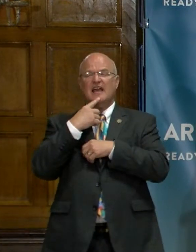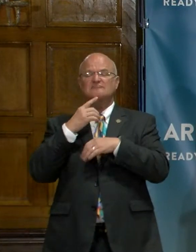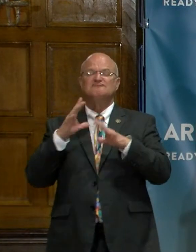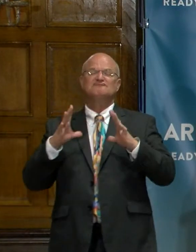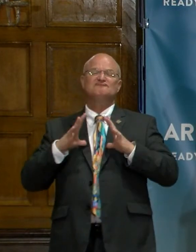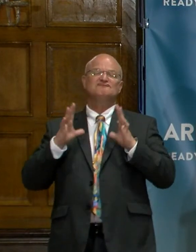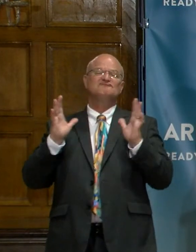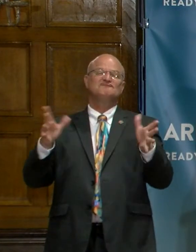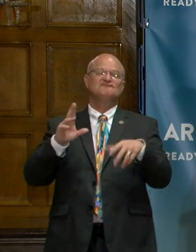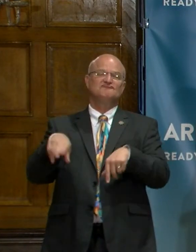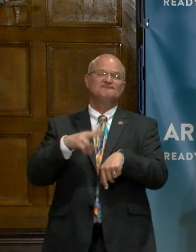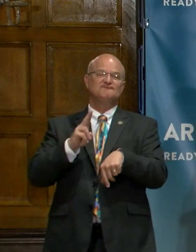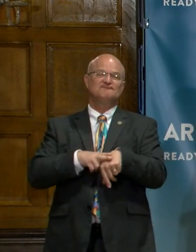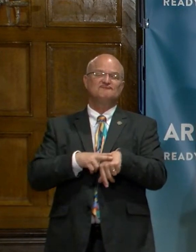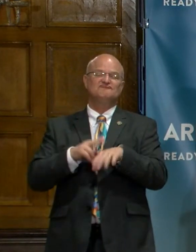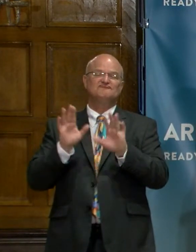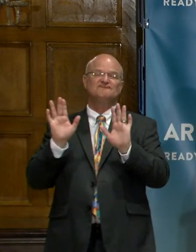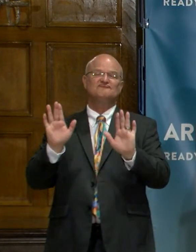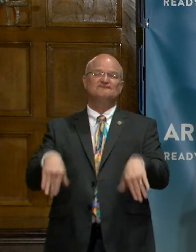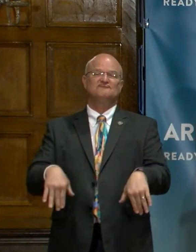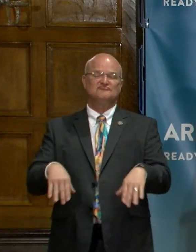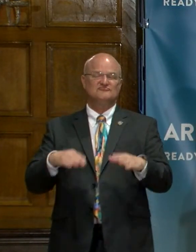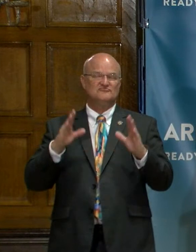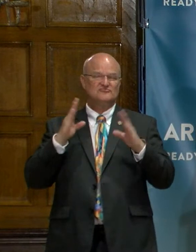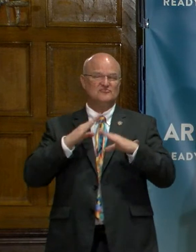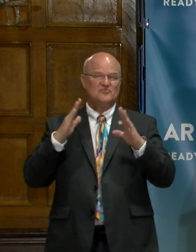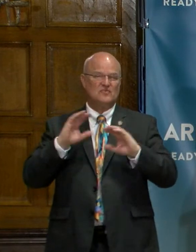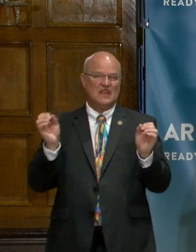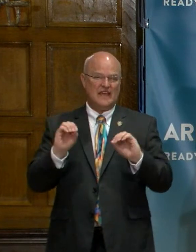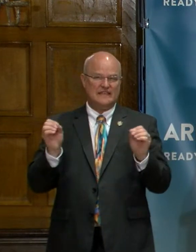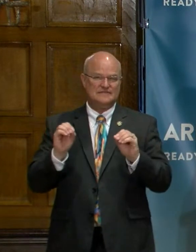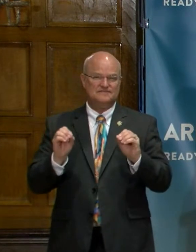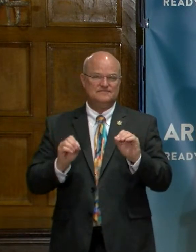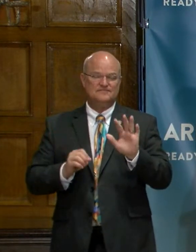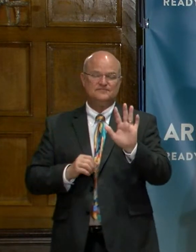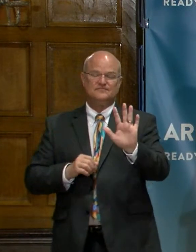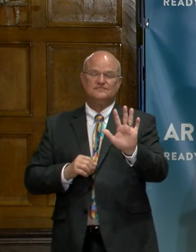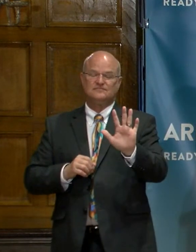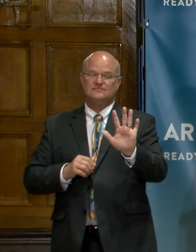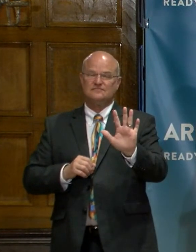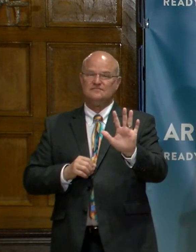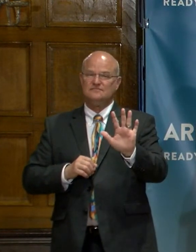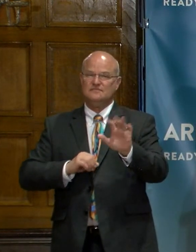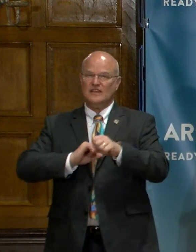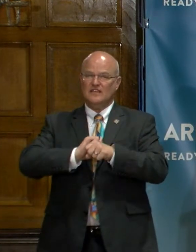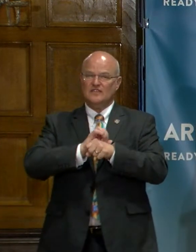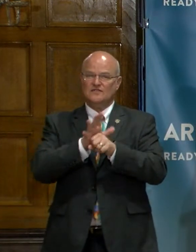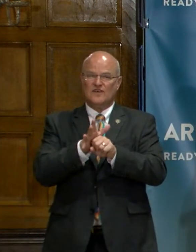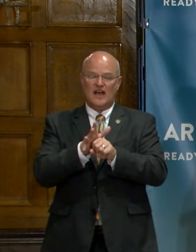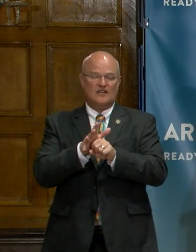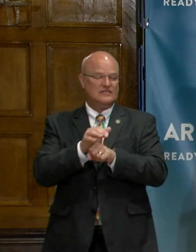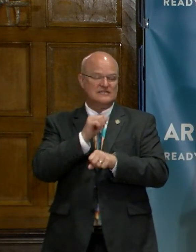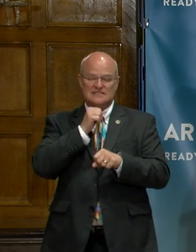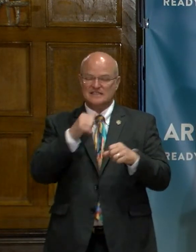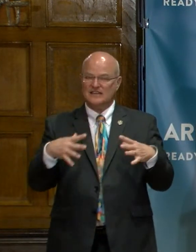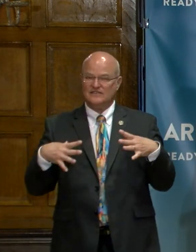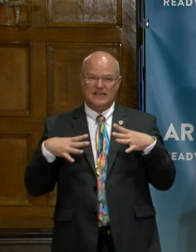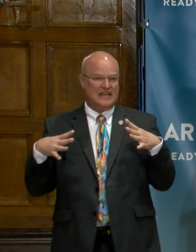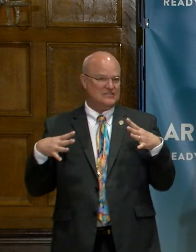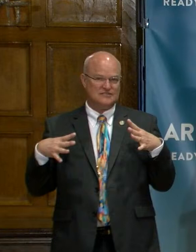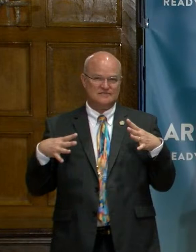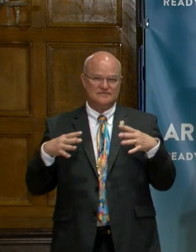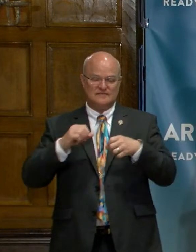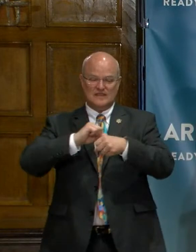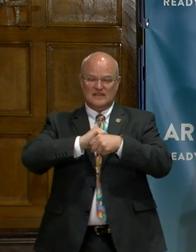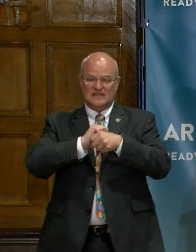everything's back to normal, we don't have to worry about anything. And the virus does not take any days off.